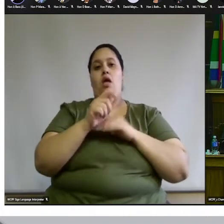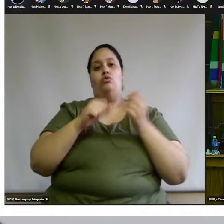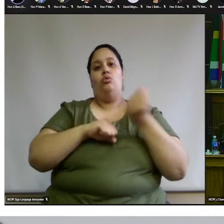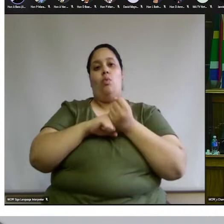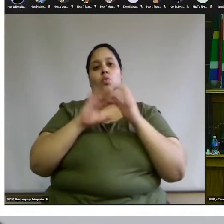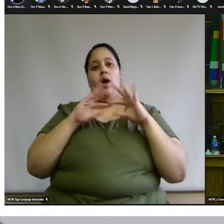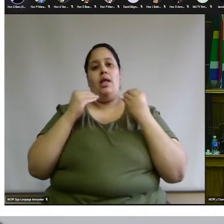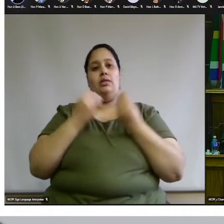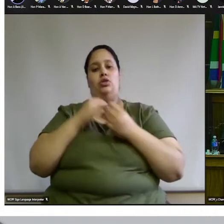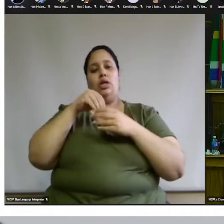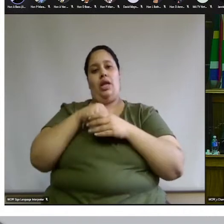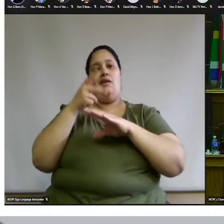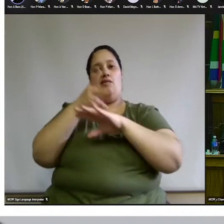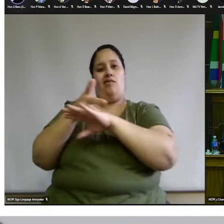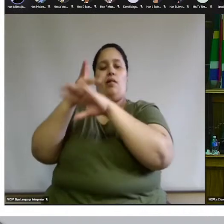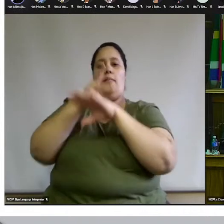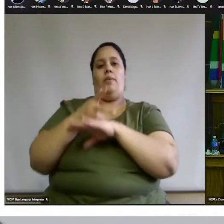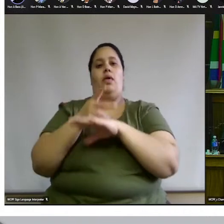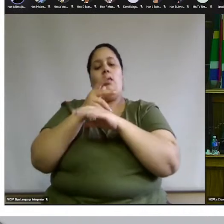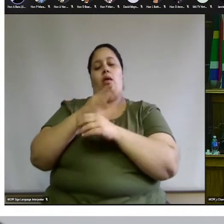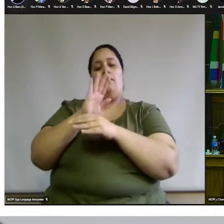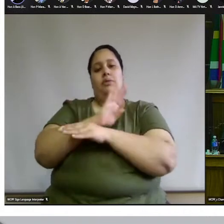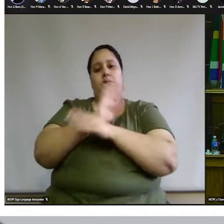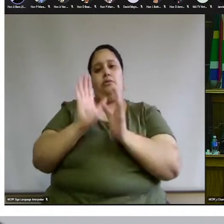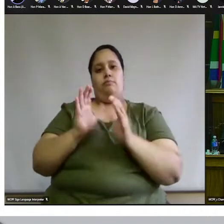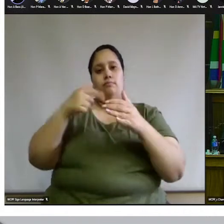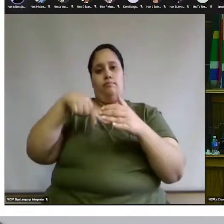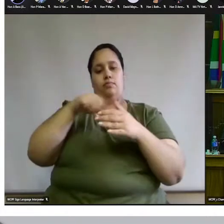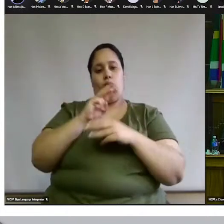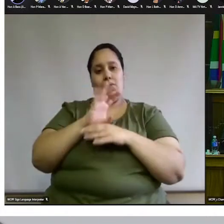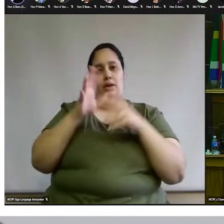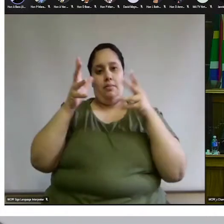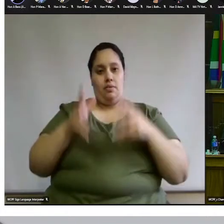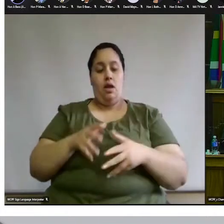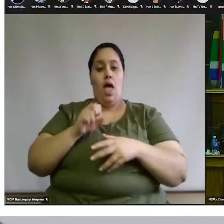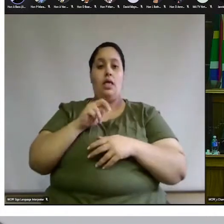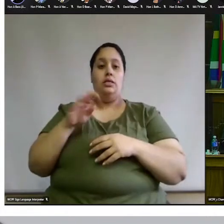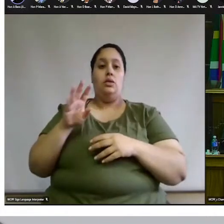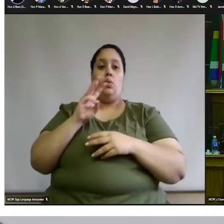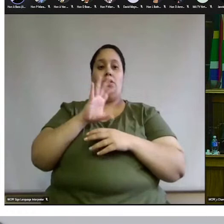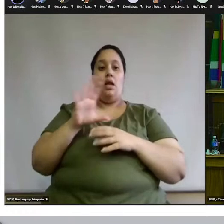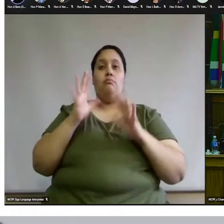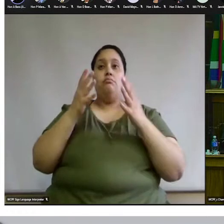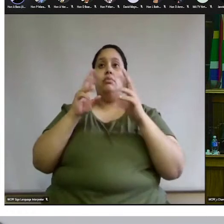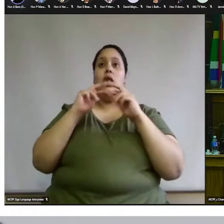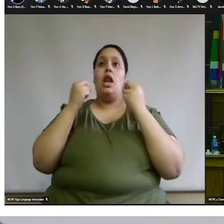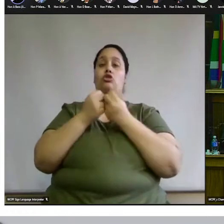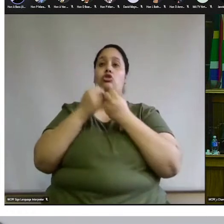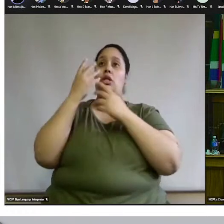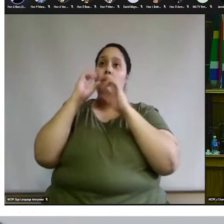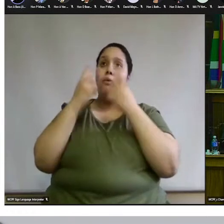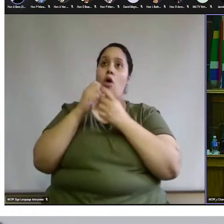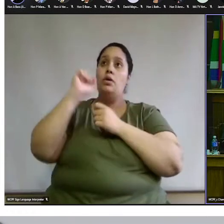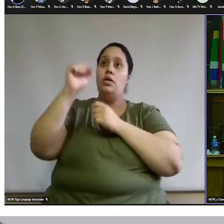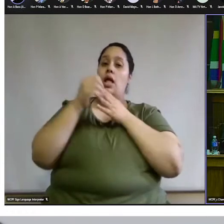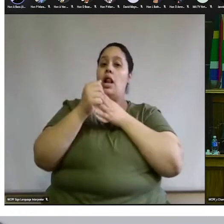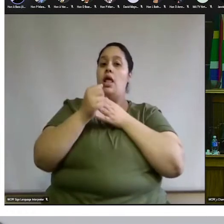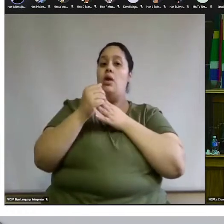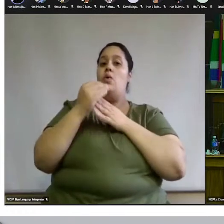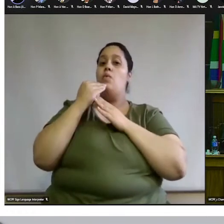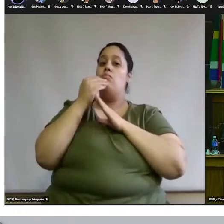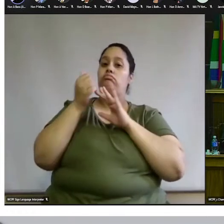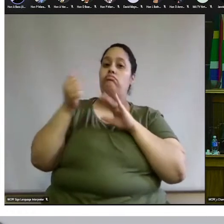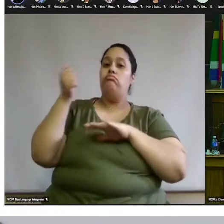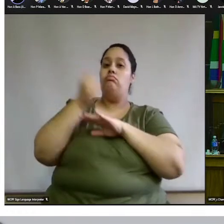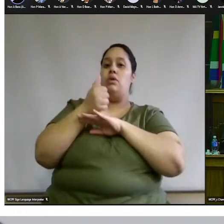filming industry in the Western Cape. The ANC in the Western Cape commends the National Department under the stewardship of